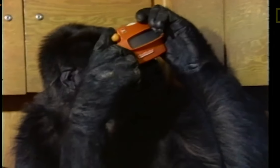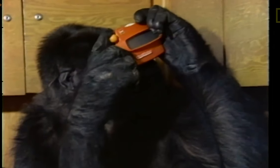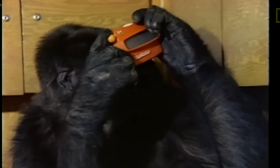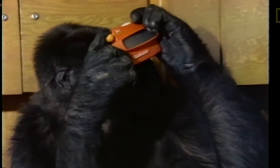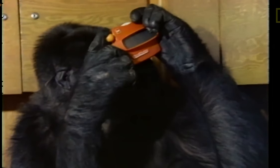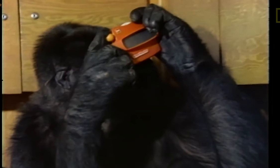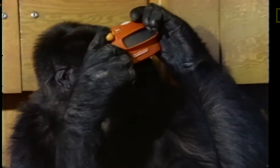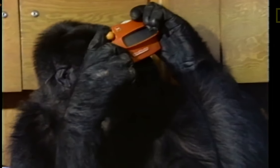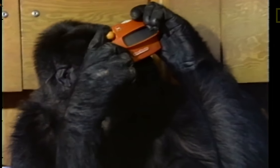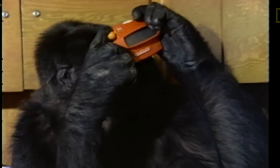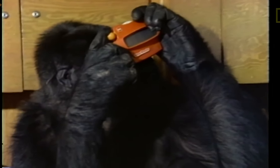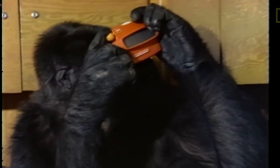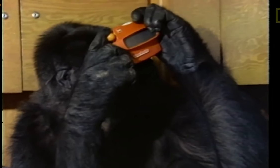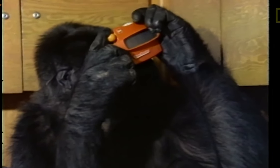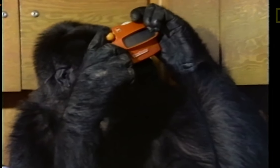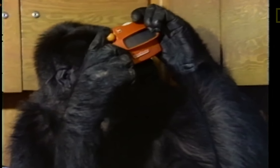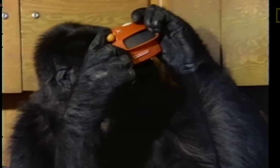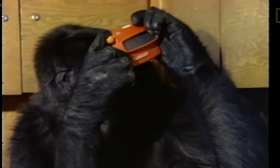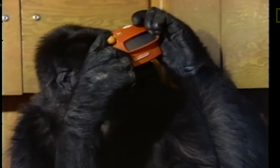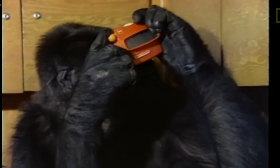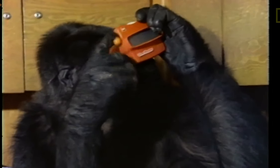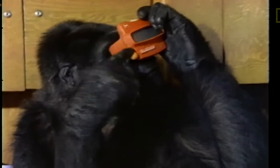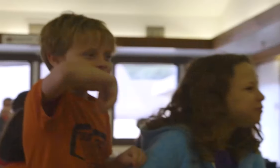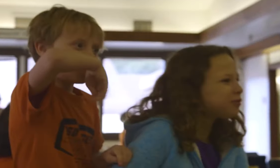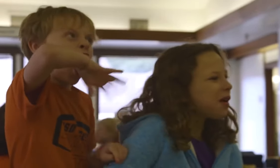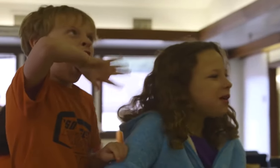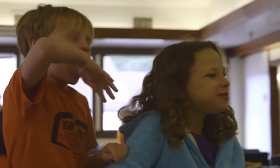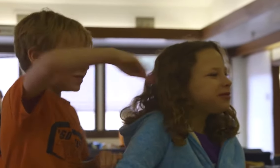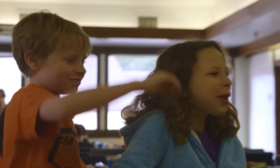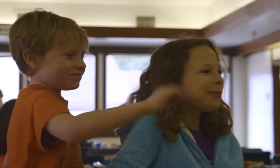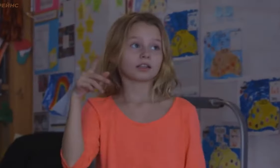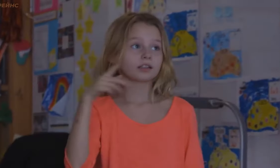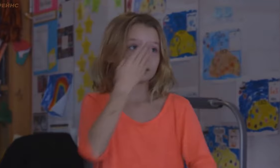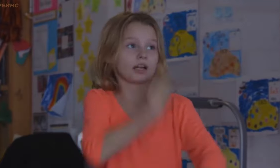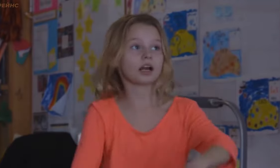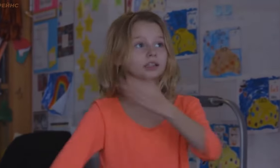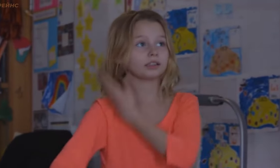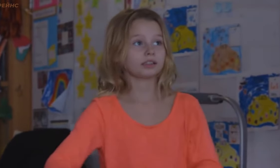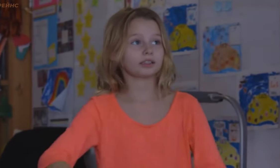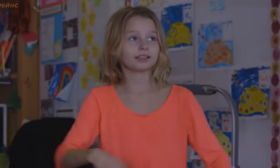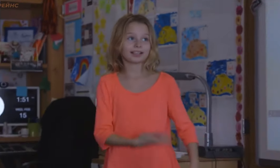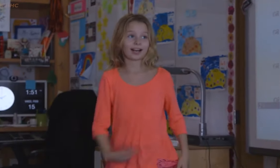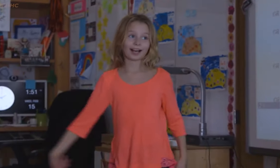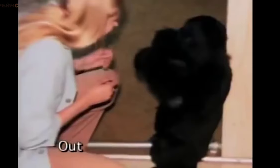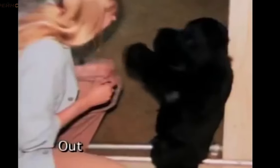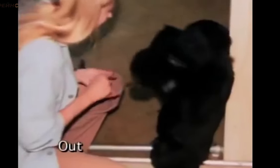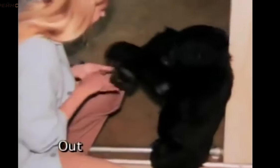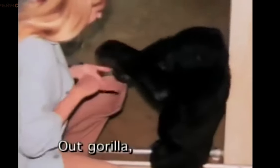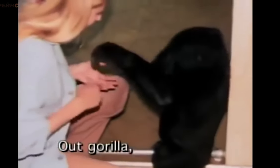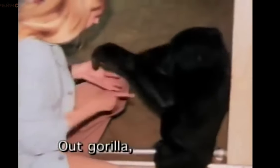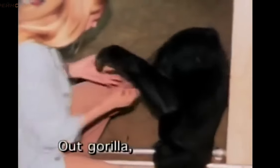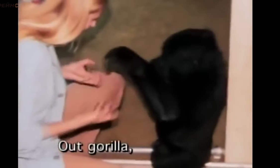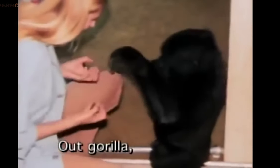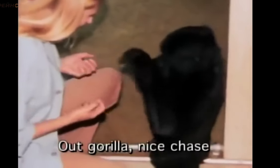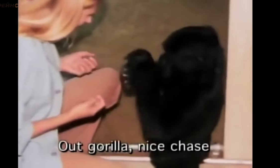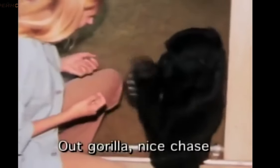teachers working with deaf-mute children. However, Coco did not allow humans to get close to her, so Penny showed Coco an object, produced